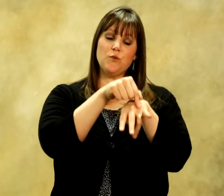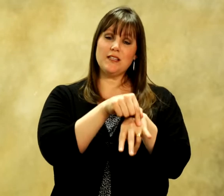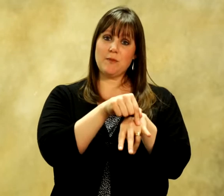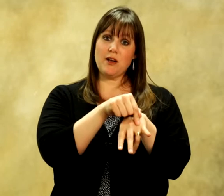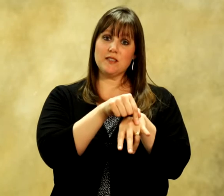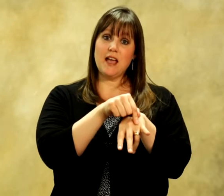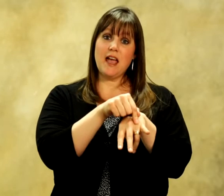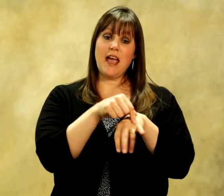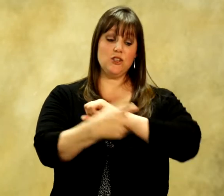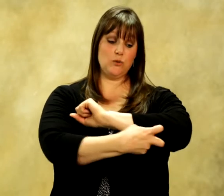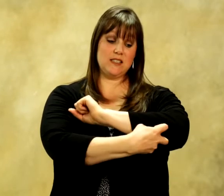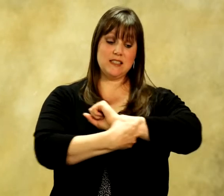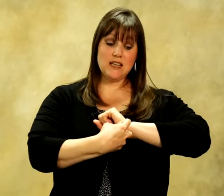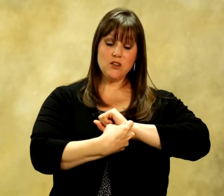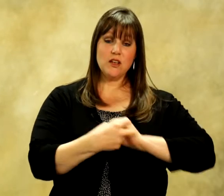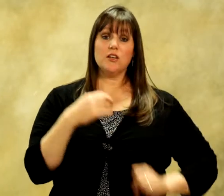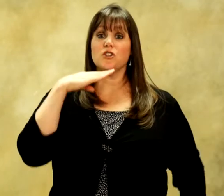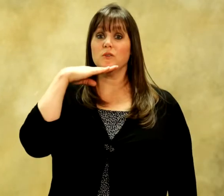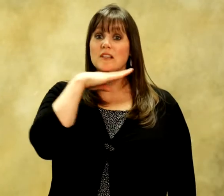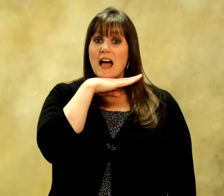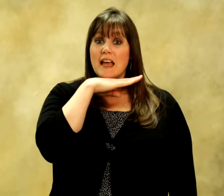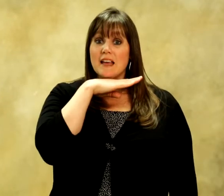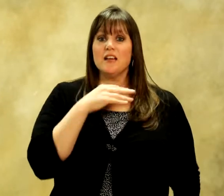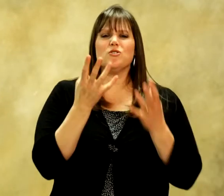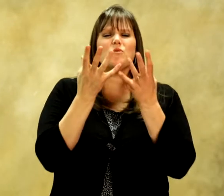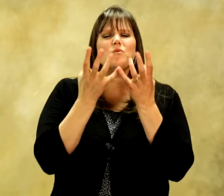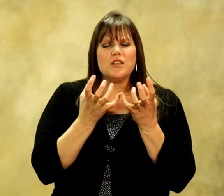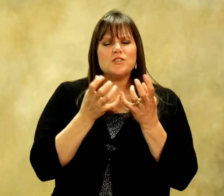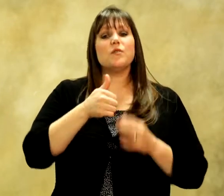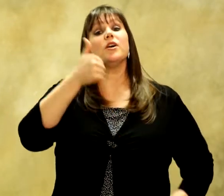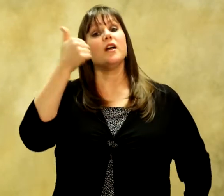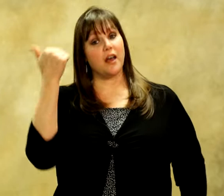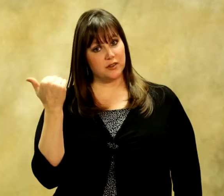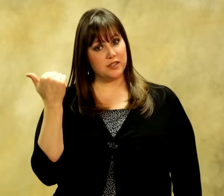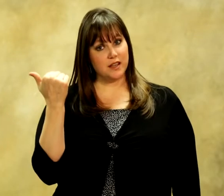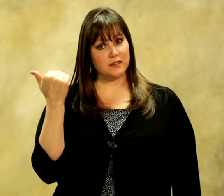one spouse. And don't steal, don't lie, don't wish for others'